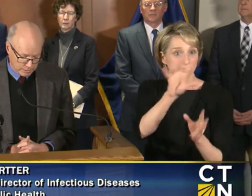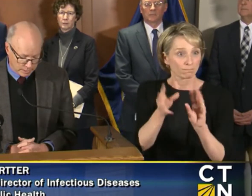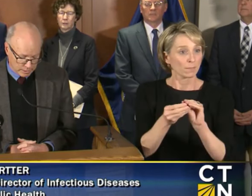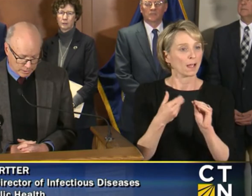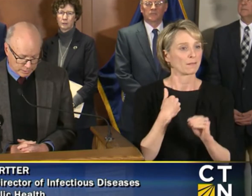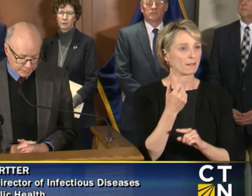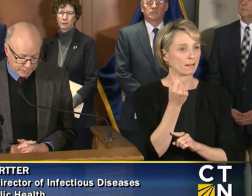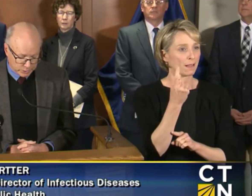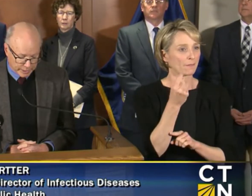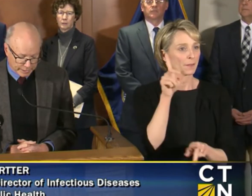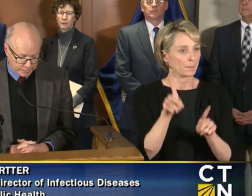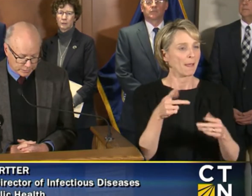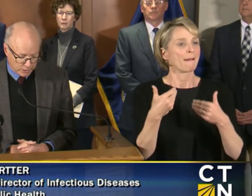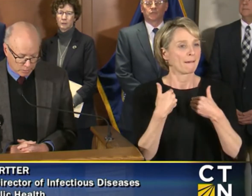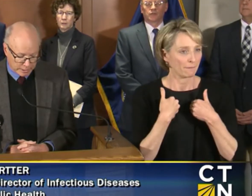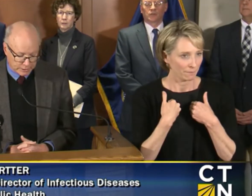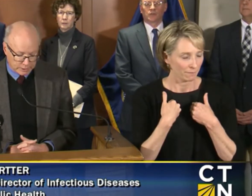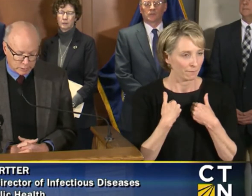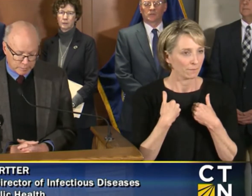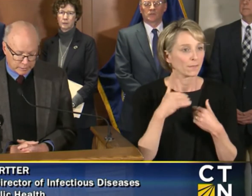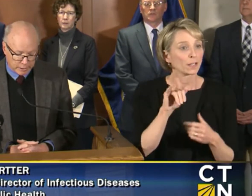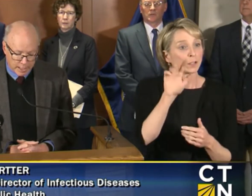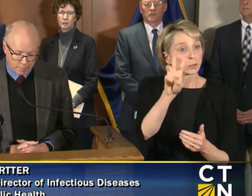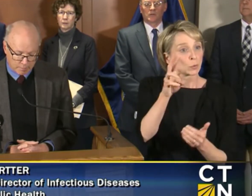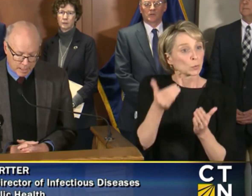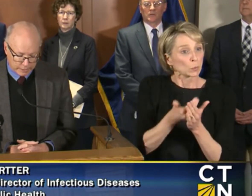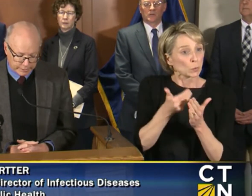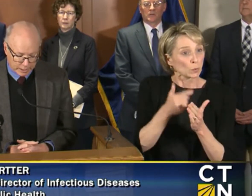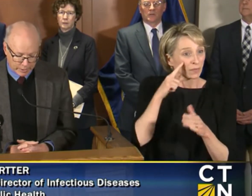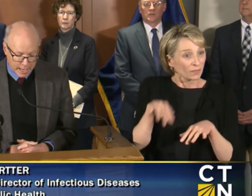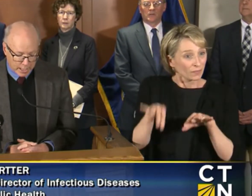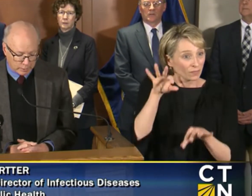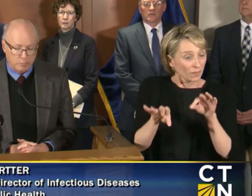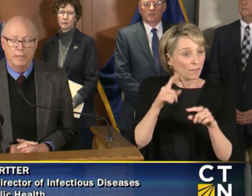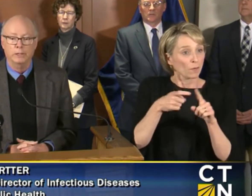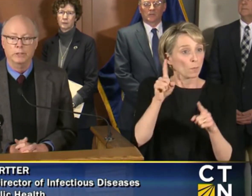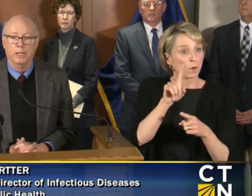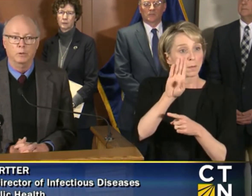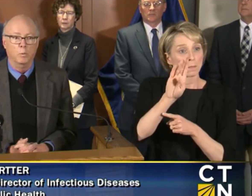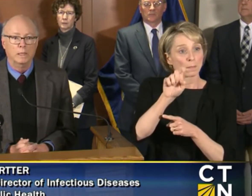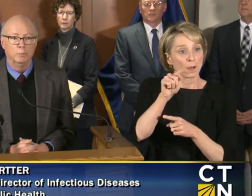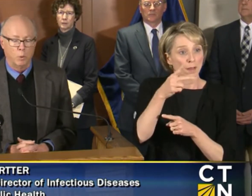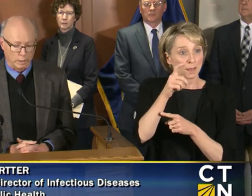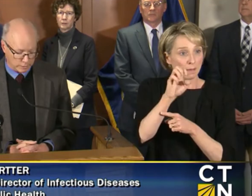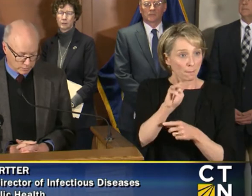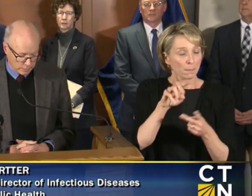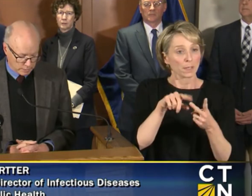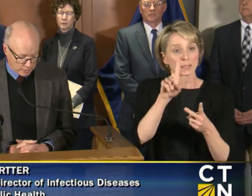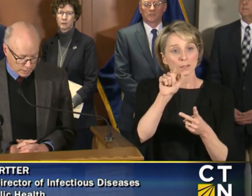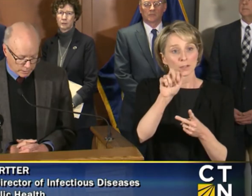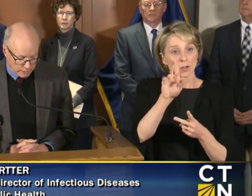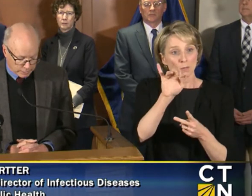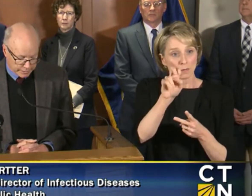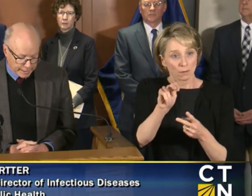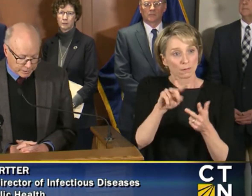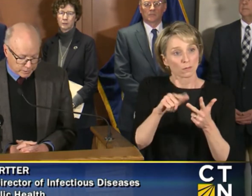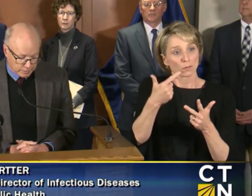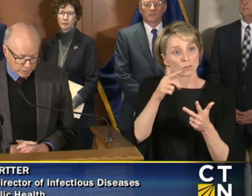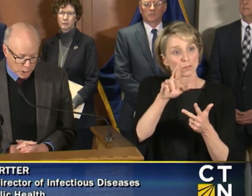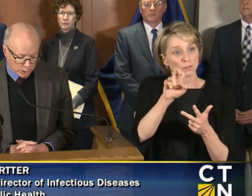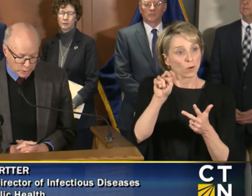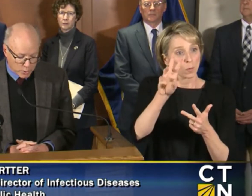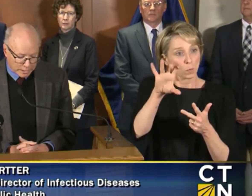11. The 6 new cases are residents of Bethlehem, Darien, Greenwich, and Westport. To